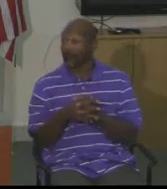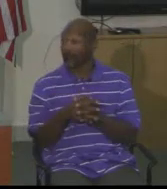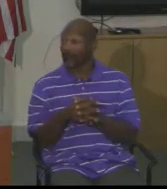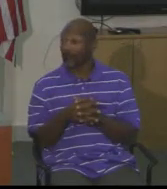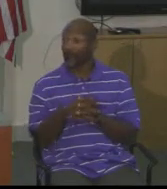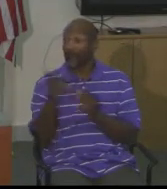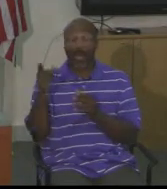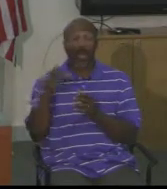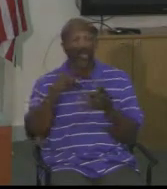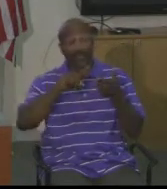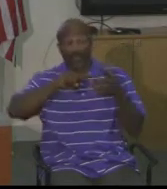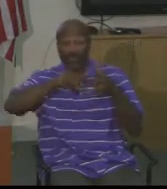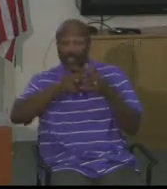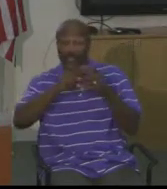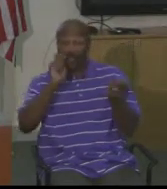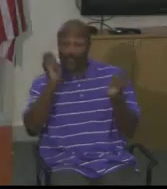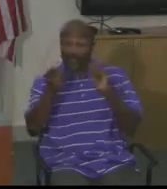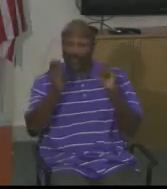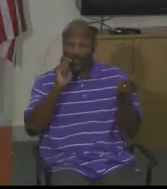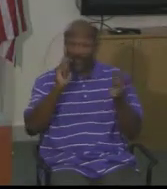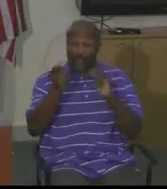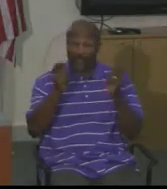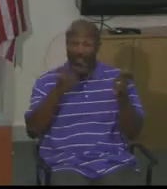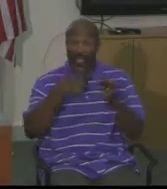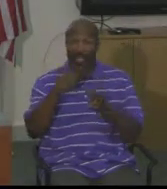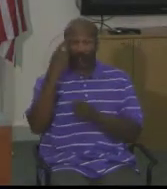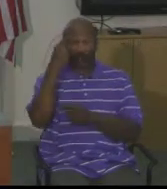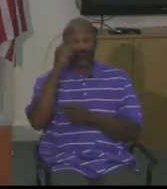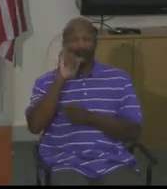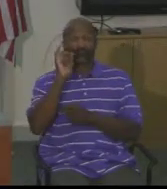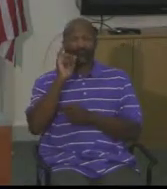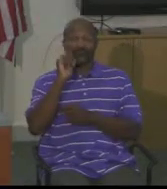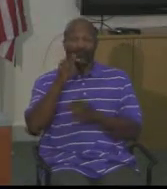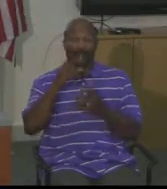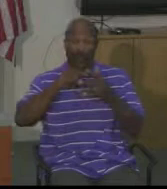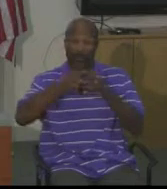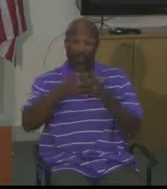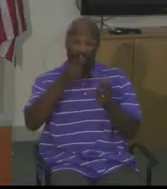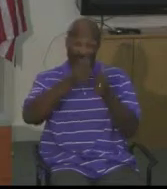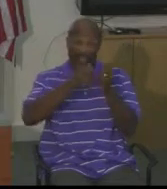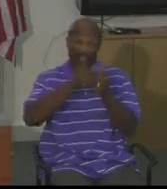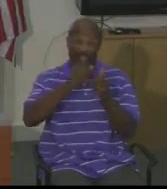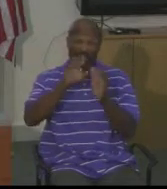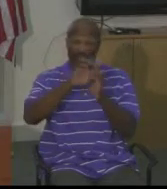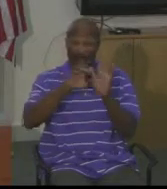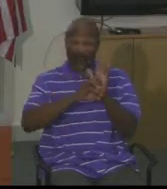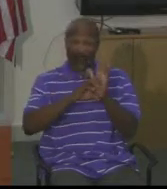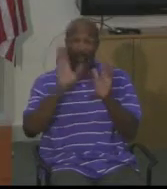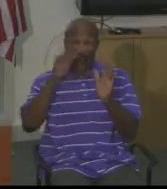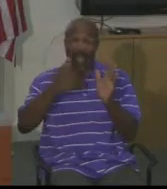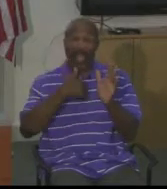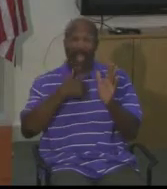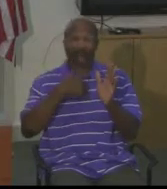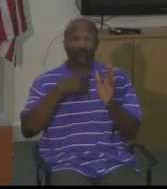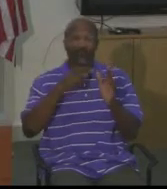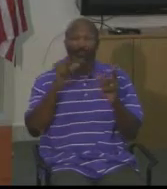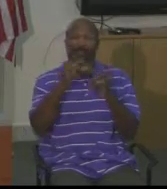As I started changing the material, I realized that at the beginning of every chapter, we're going to have a section of